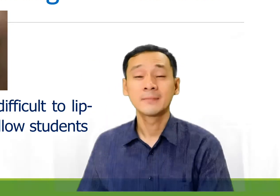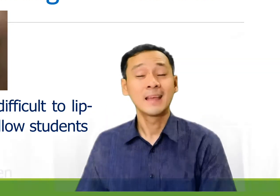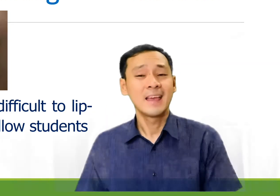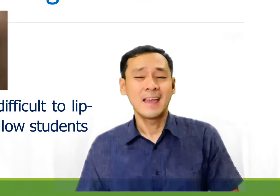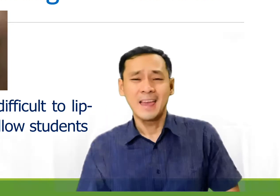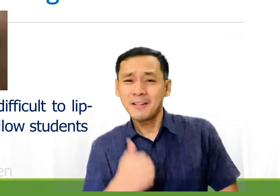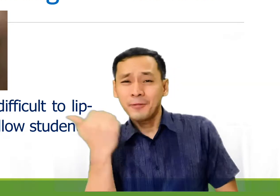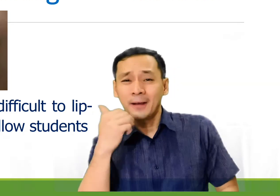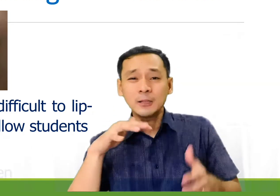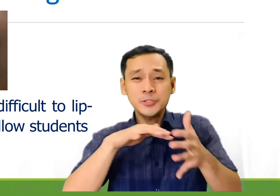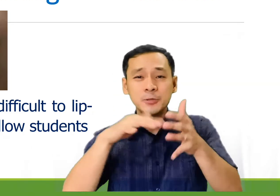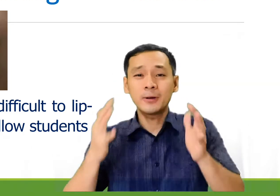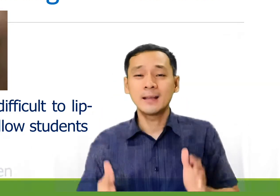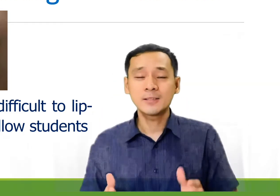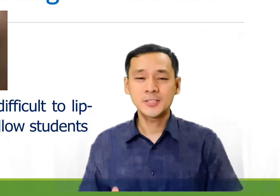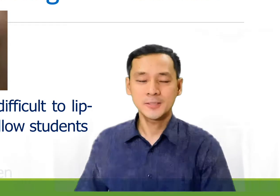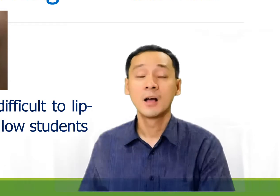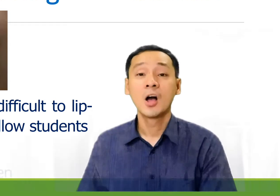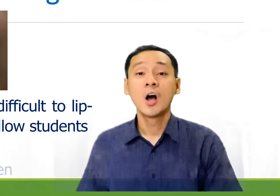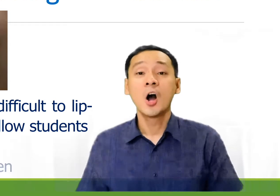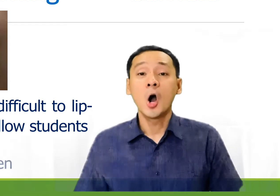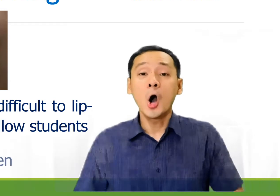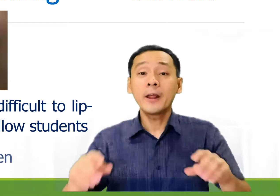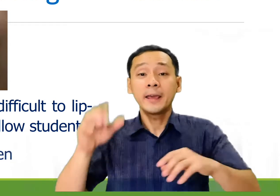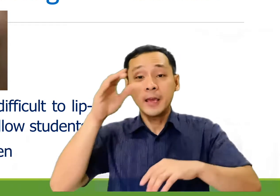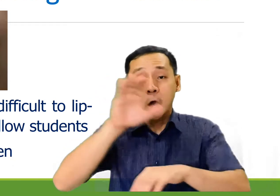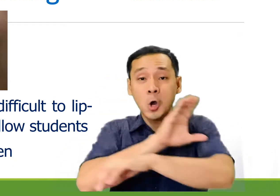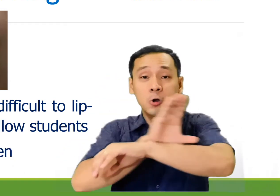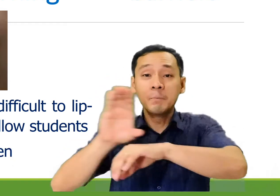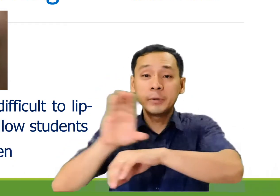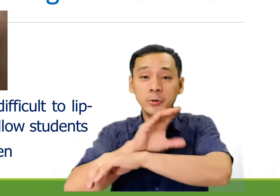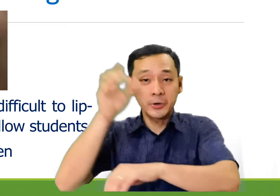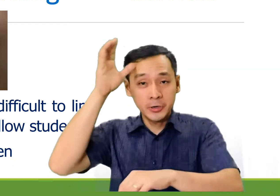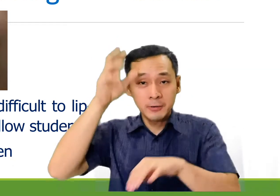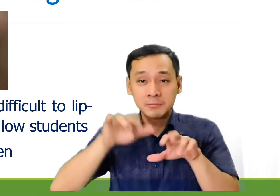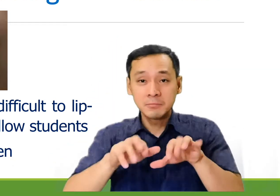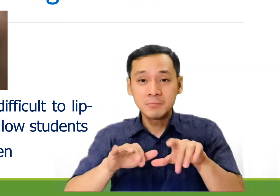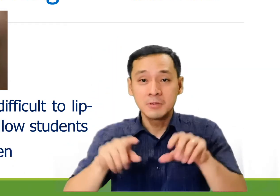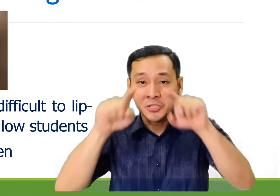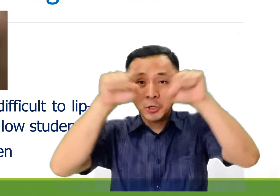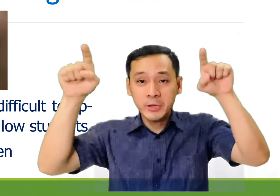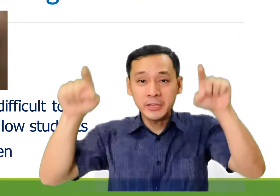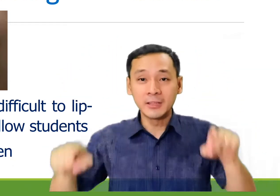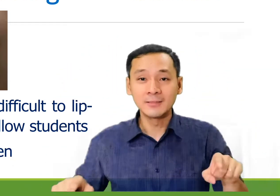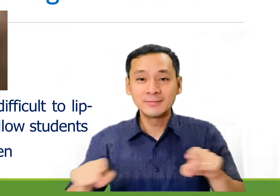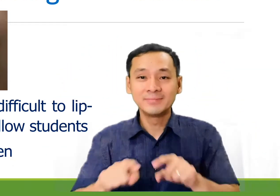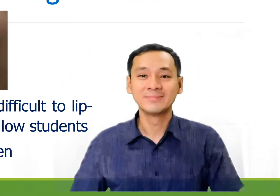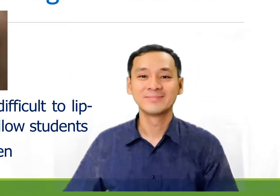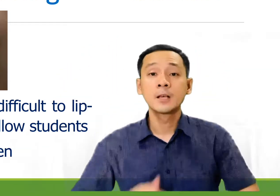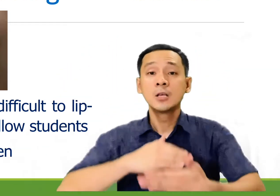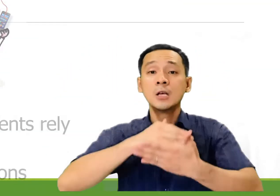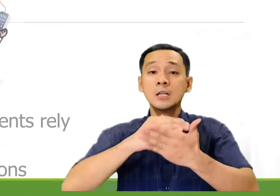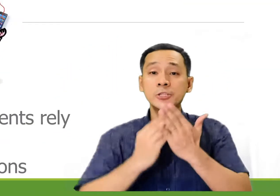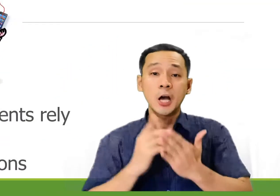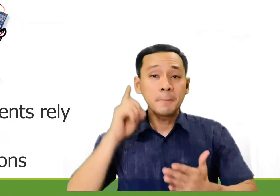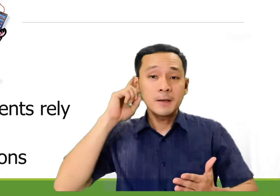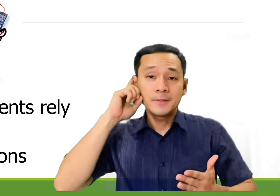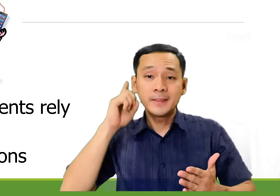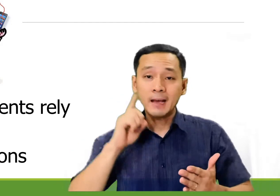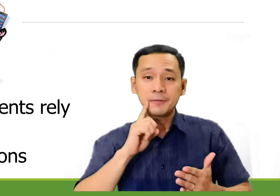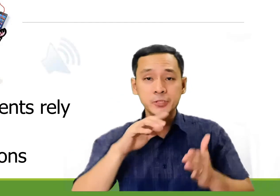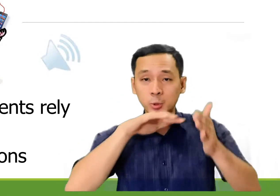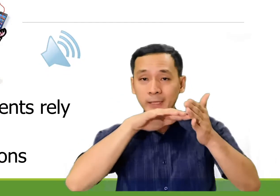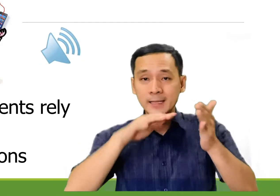lectures and fellow students on a computer screen.